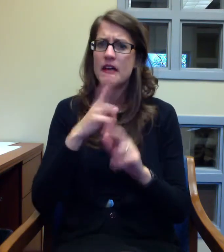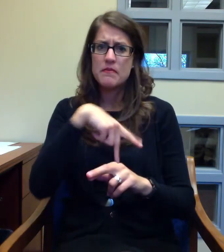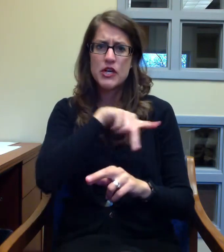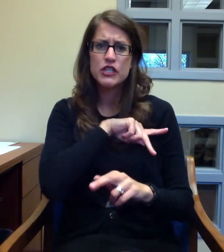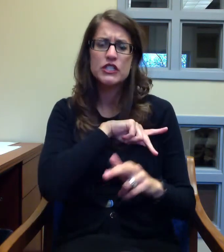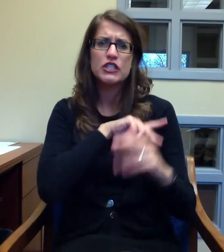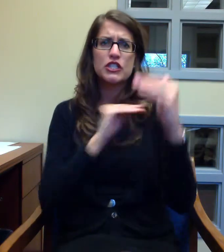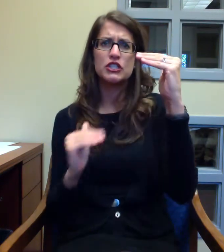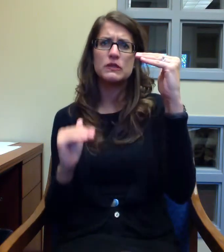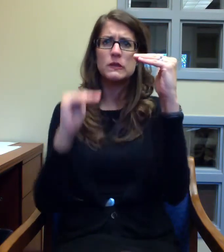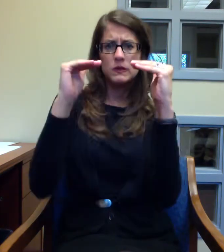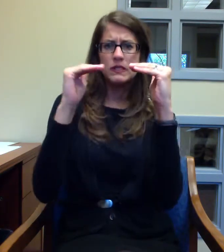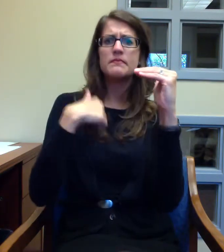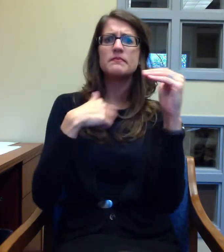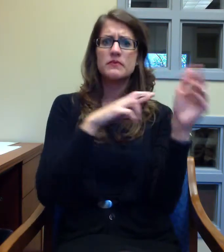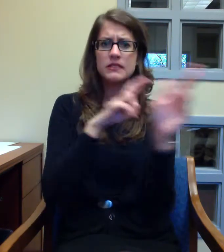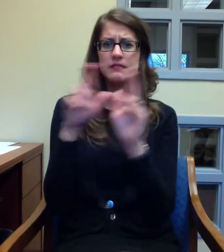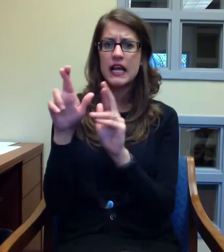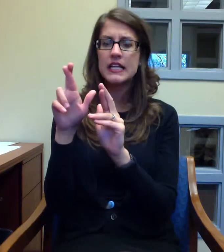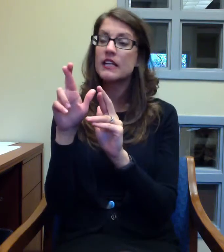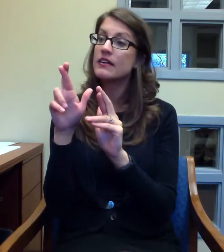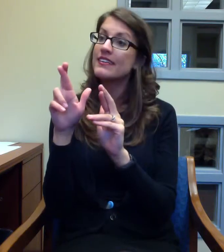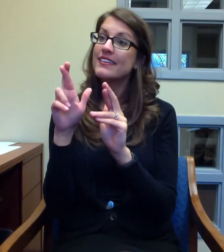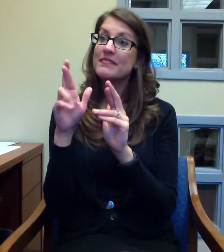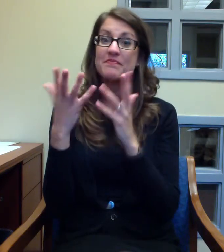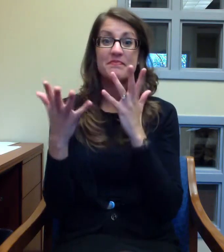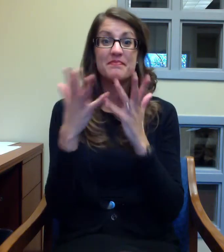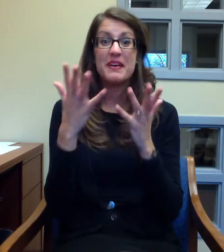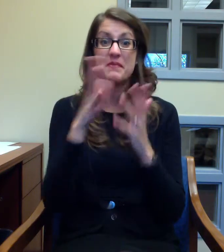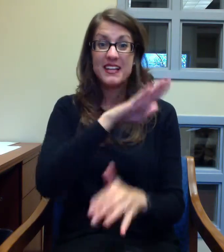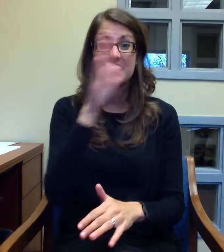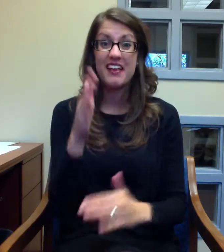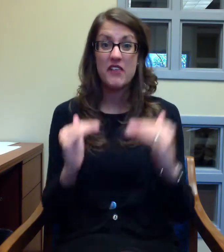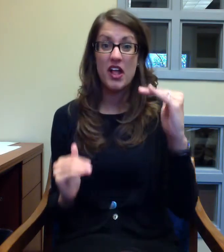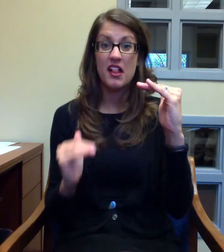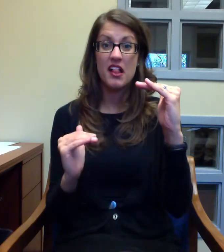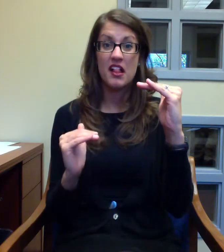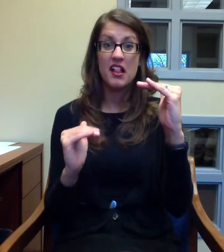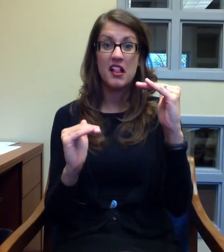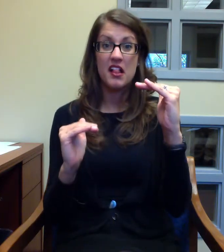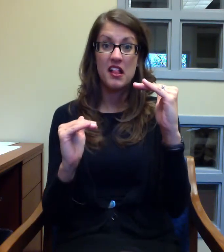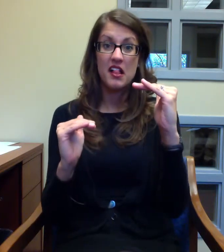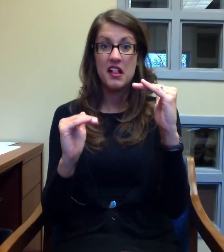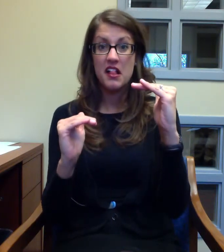I know so many people who feel that their lives are in limbo and that life will begin when...